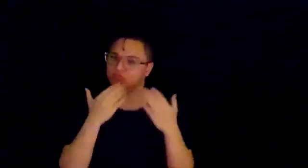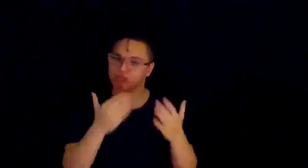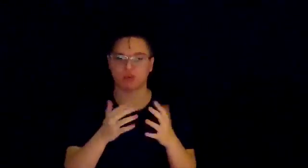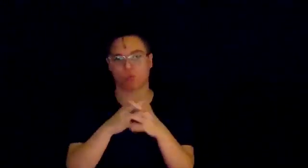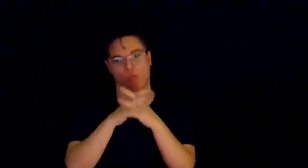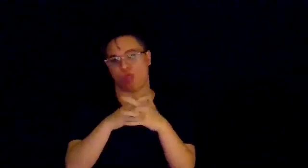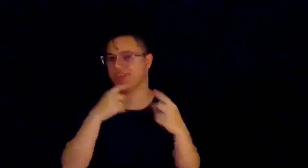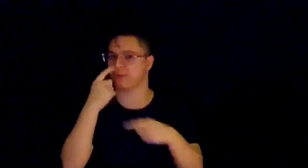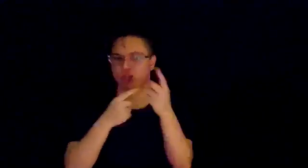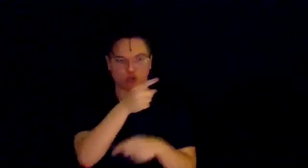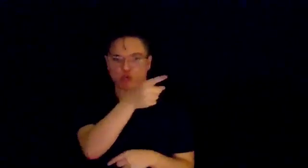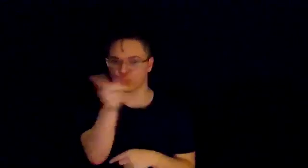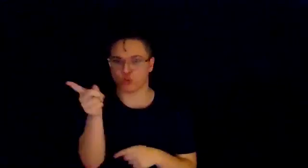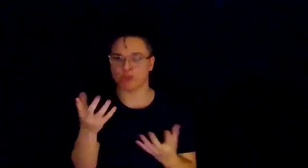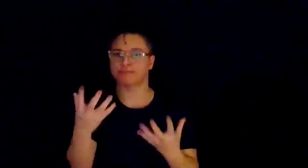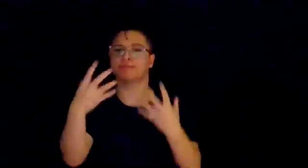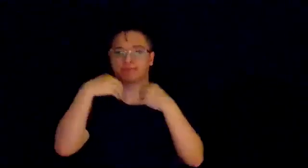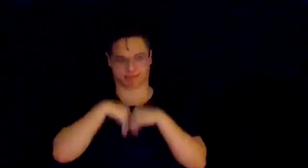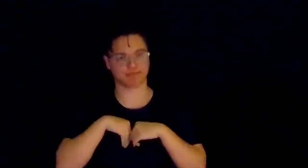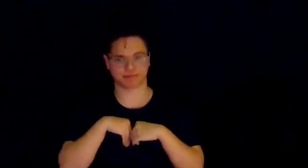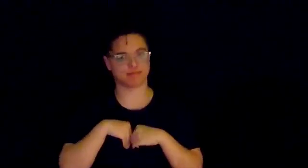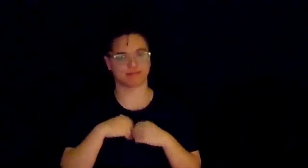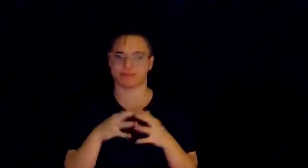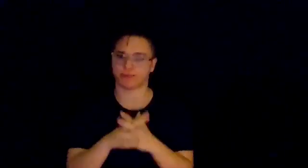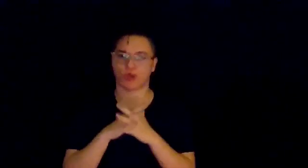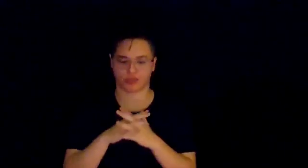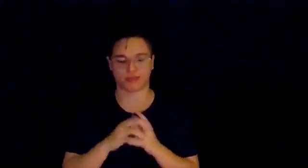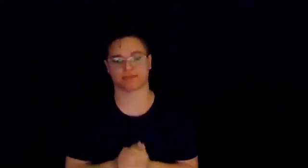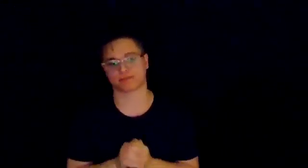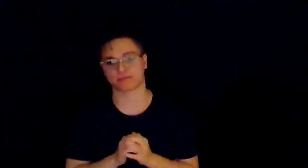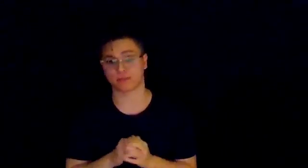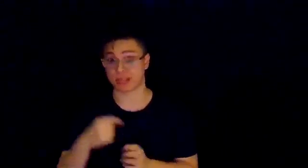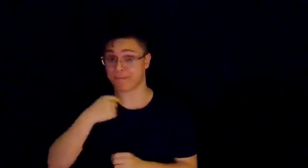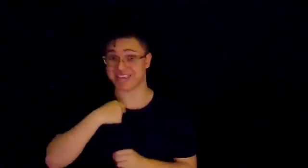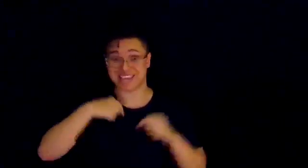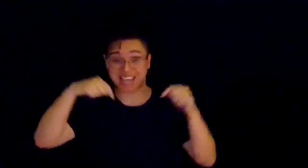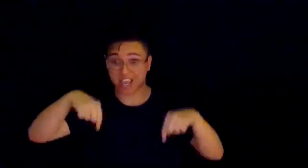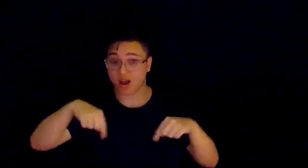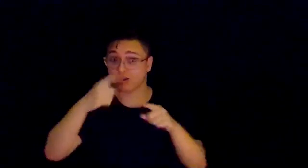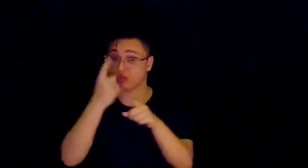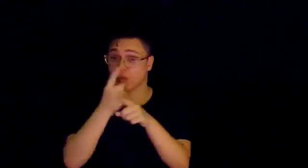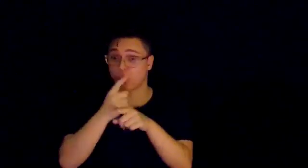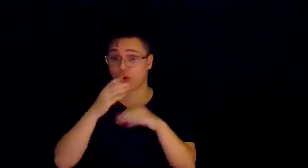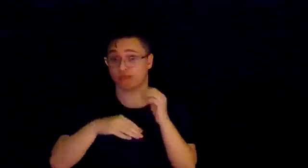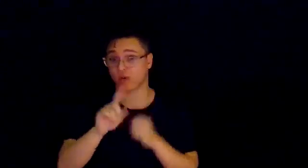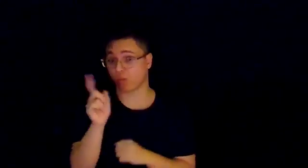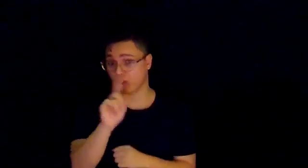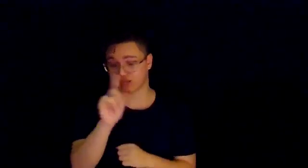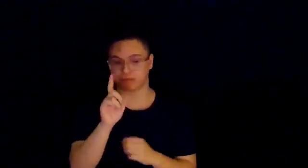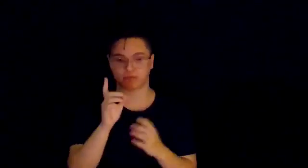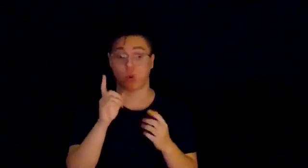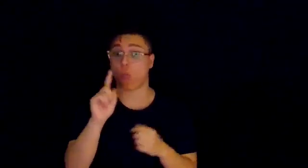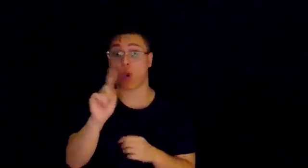That's there to cover the different areas. That is worthy information for you to take on. I am